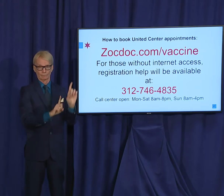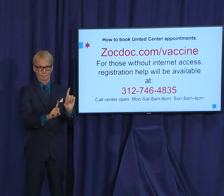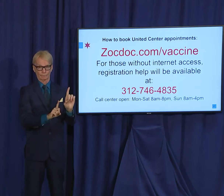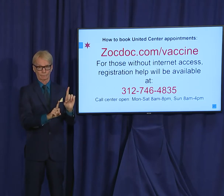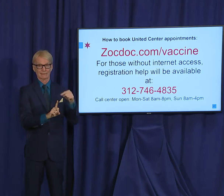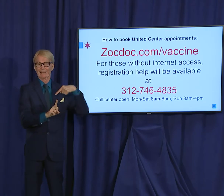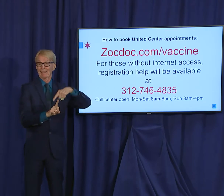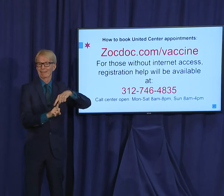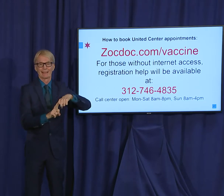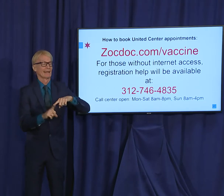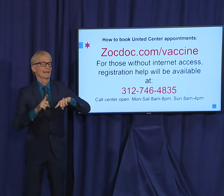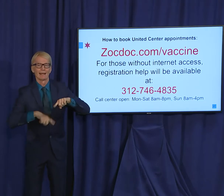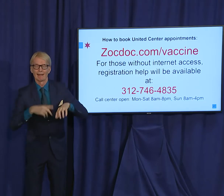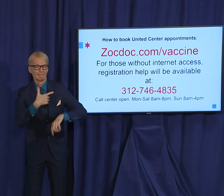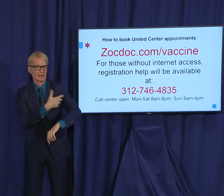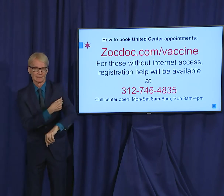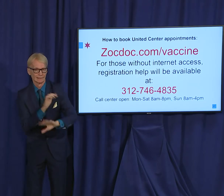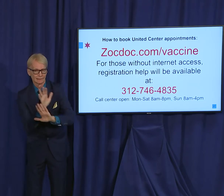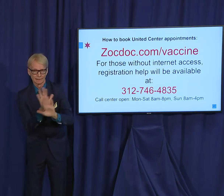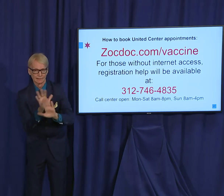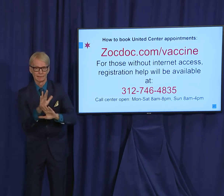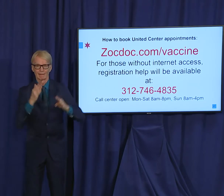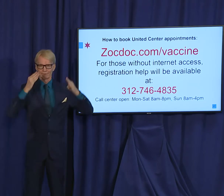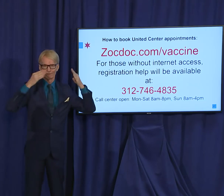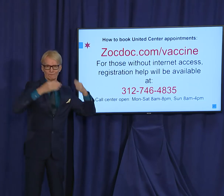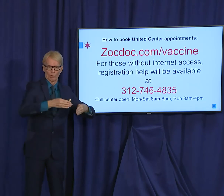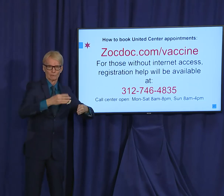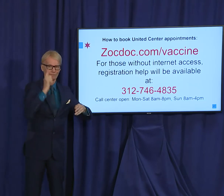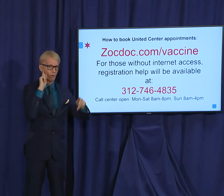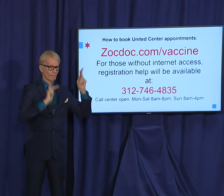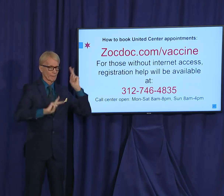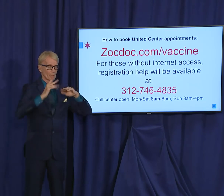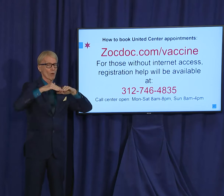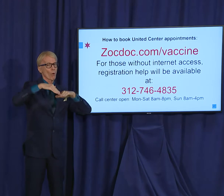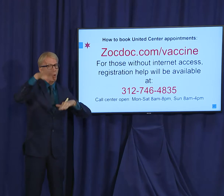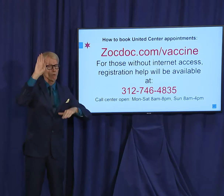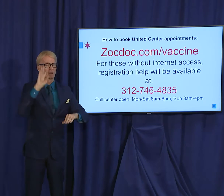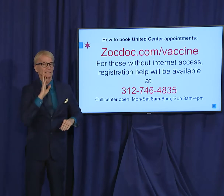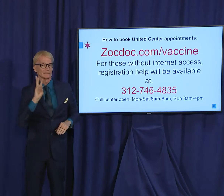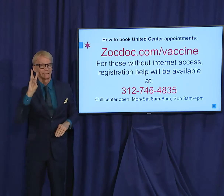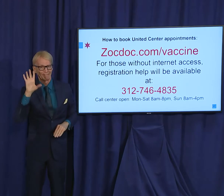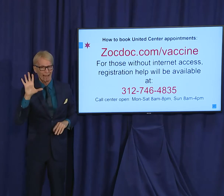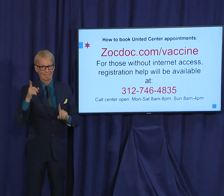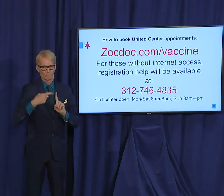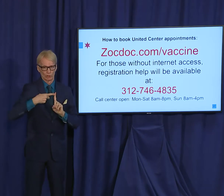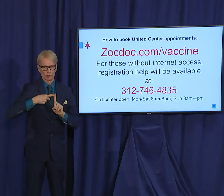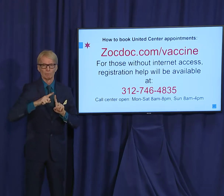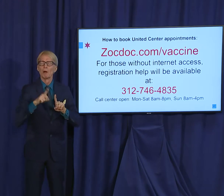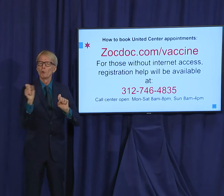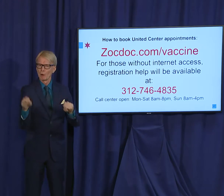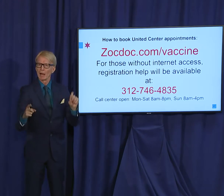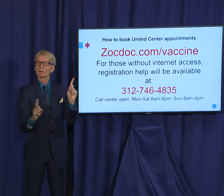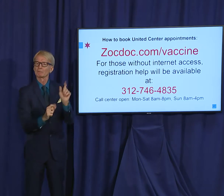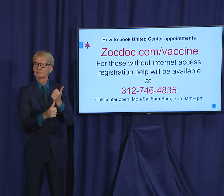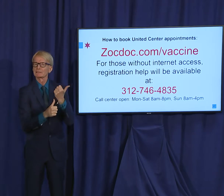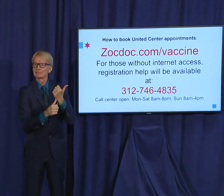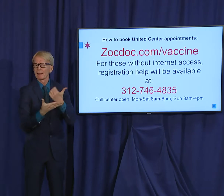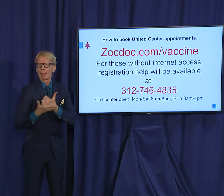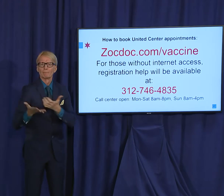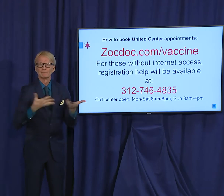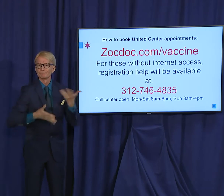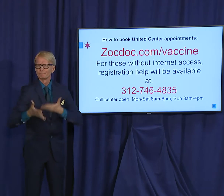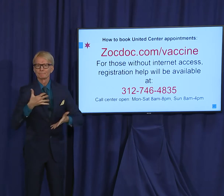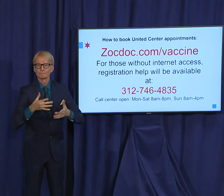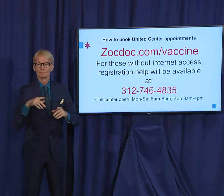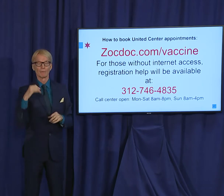not get vaccinated. The vaccine, again, focused first and foremost on people over 65, but you're welcome to bring somebody if needed. And through a